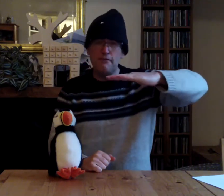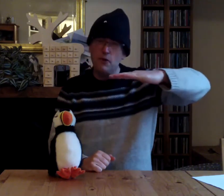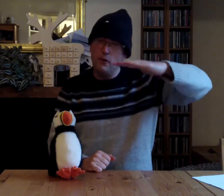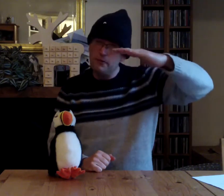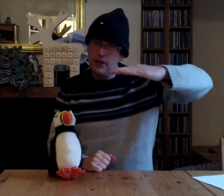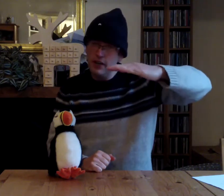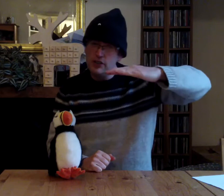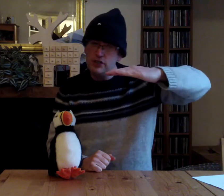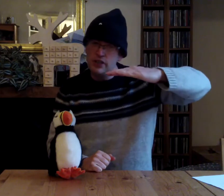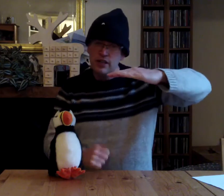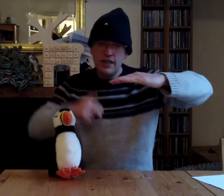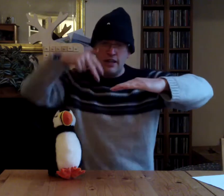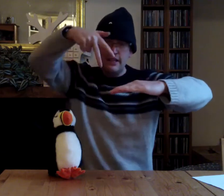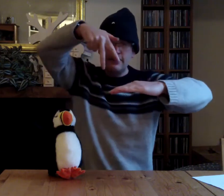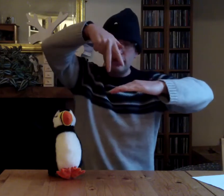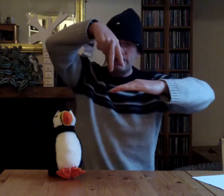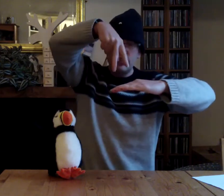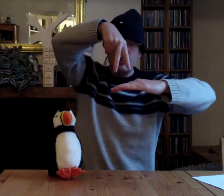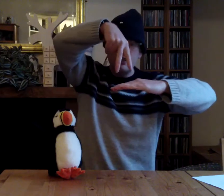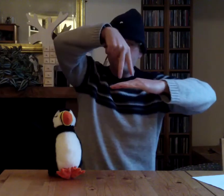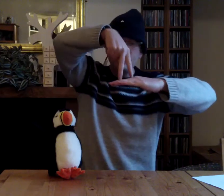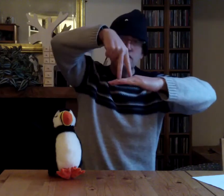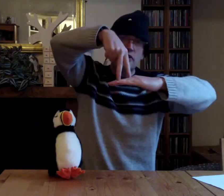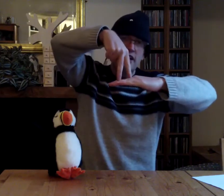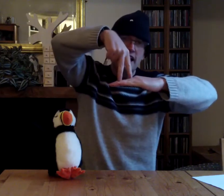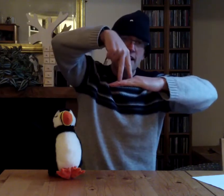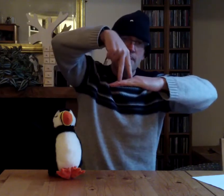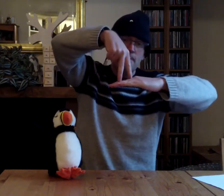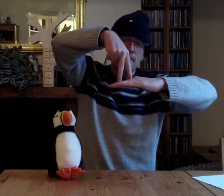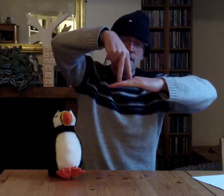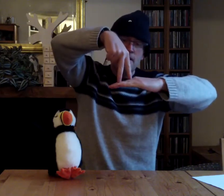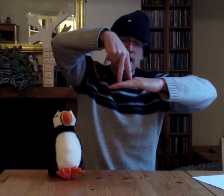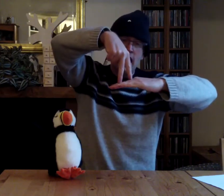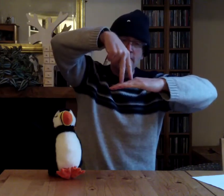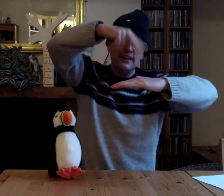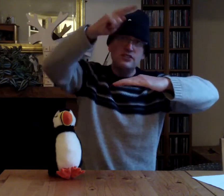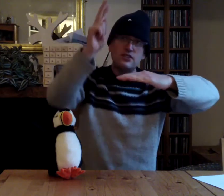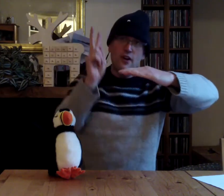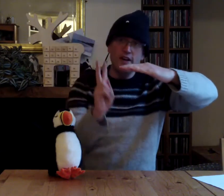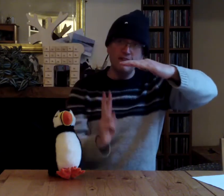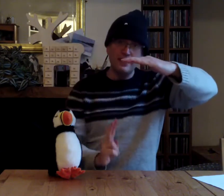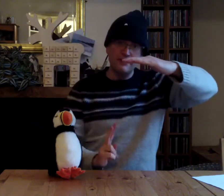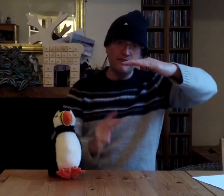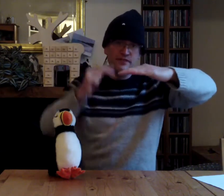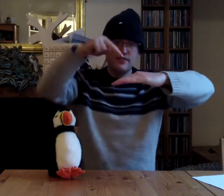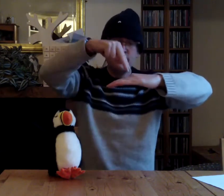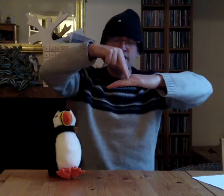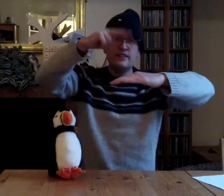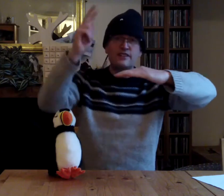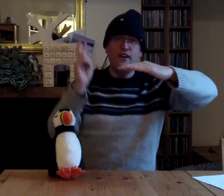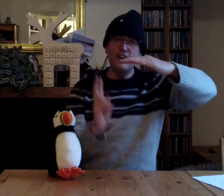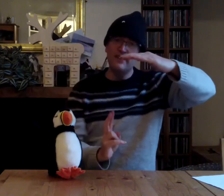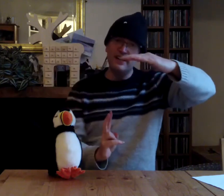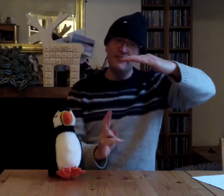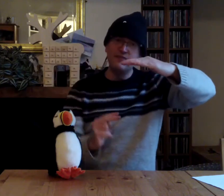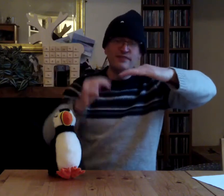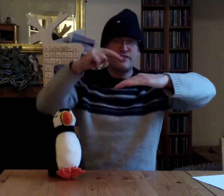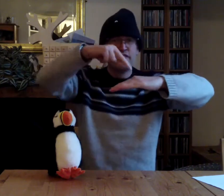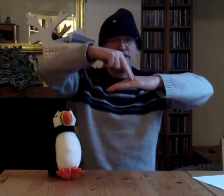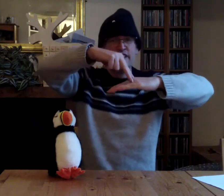platform first. And then you've got your two little fingers on there. And then it's diving. Diving. So